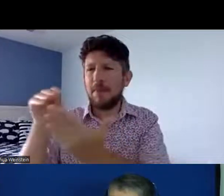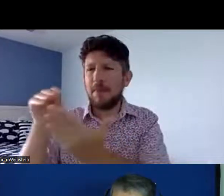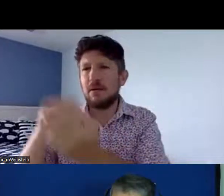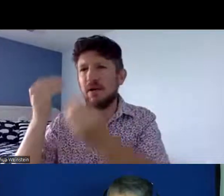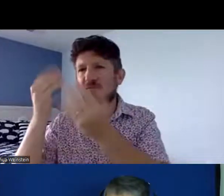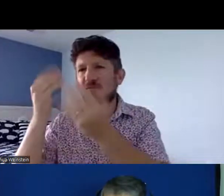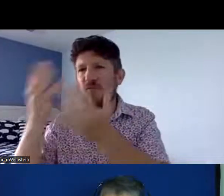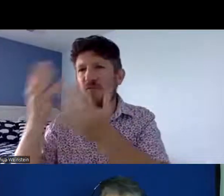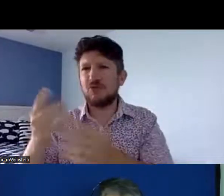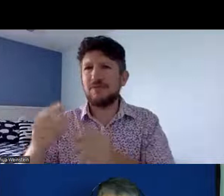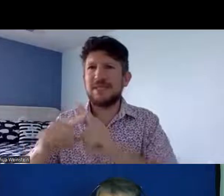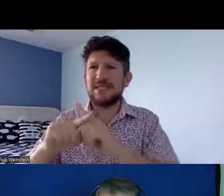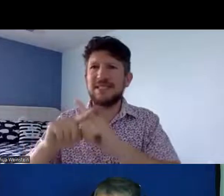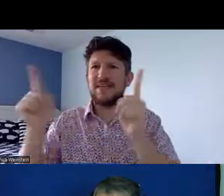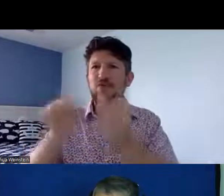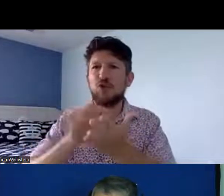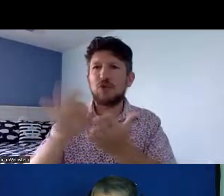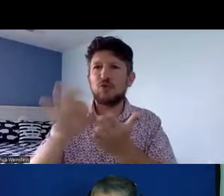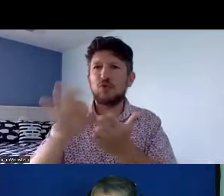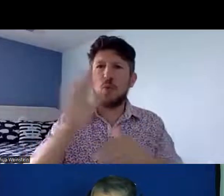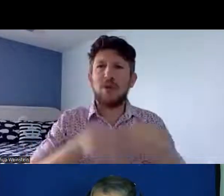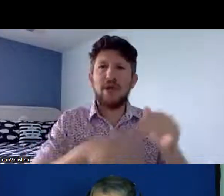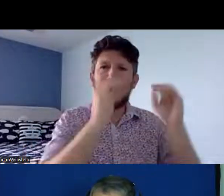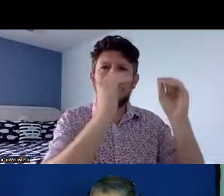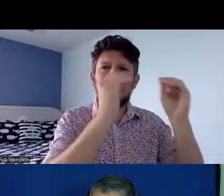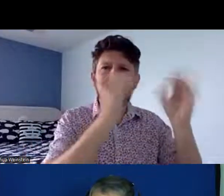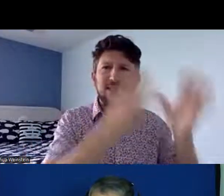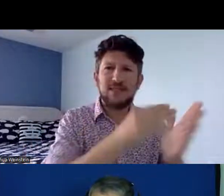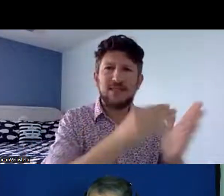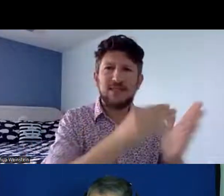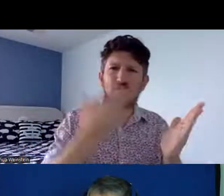which would help us understand why